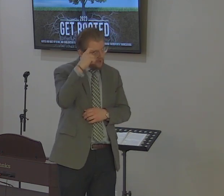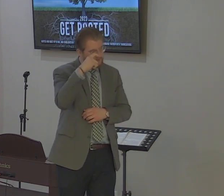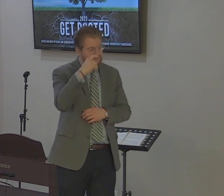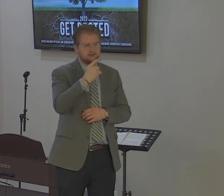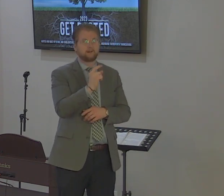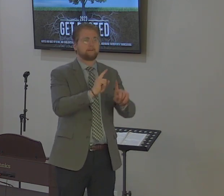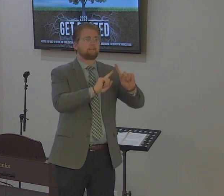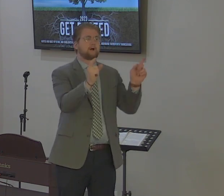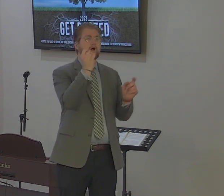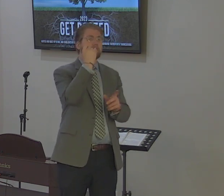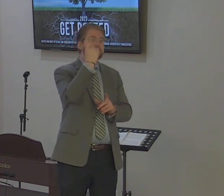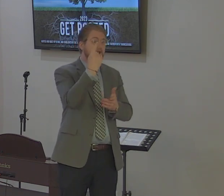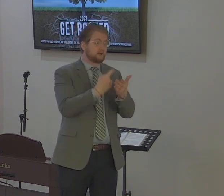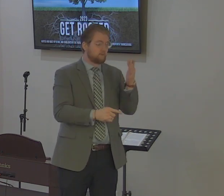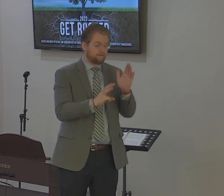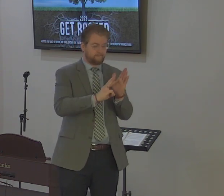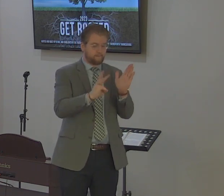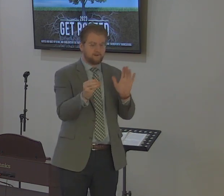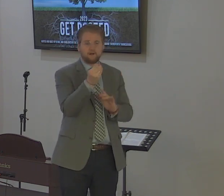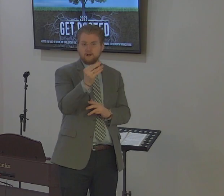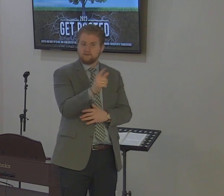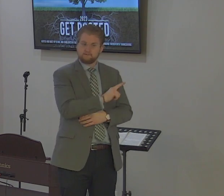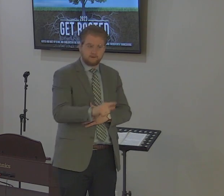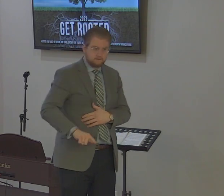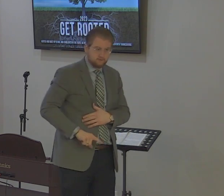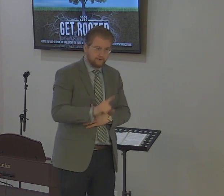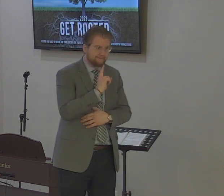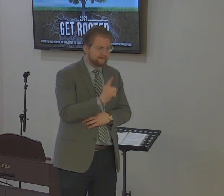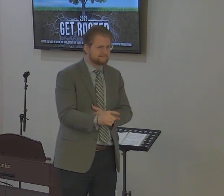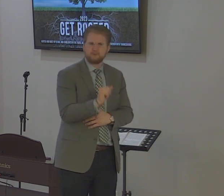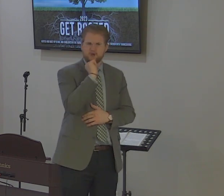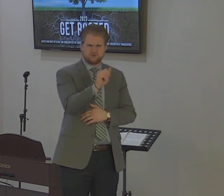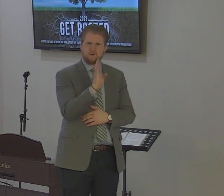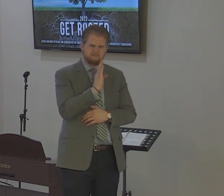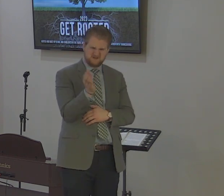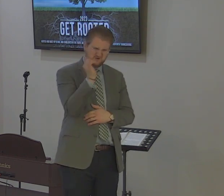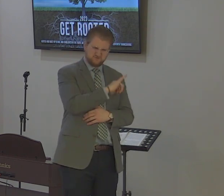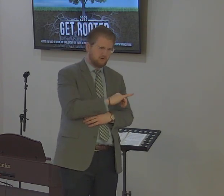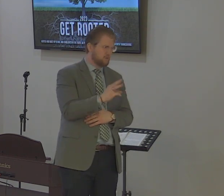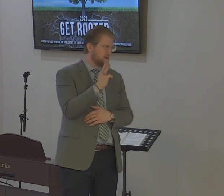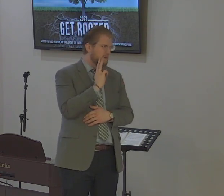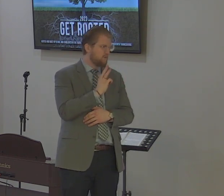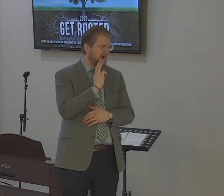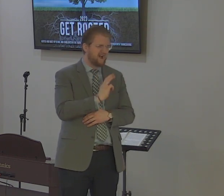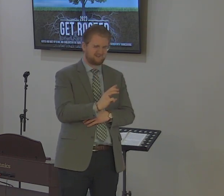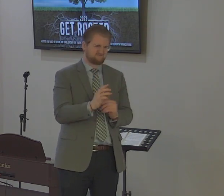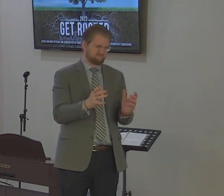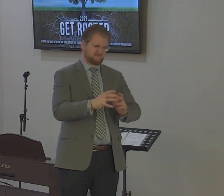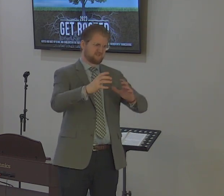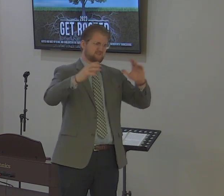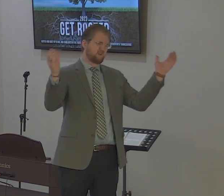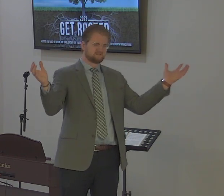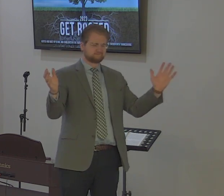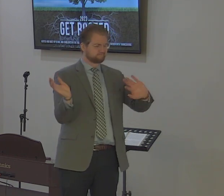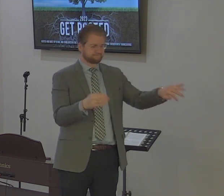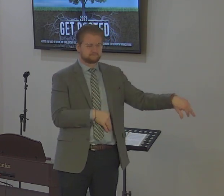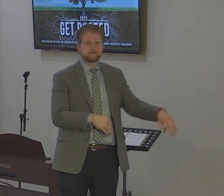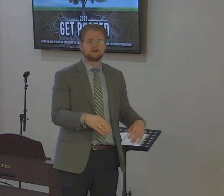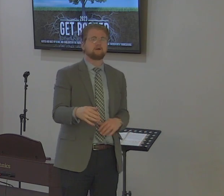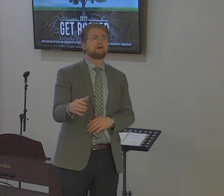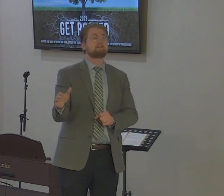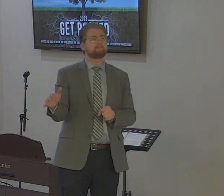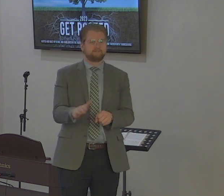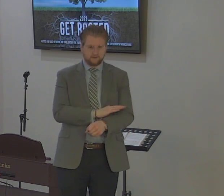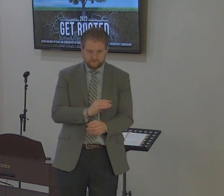the will of the Lord is. And be not drunk with wine, wherein is excess, but be filled with the